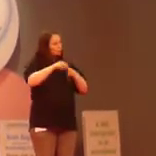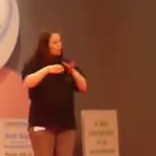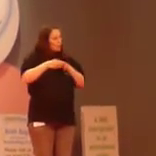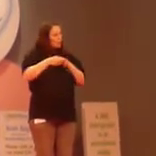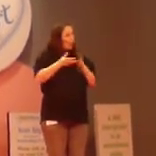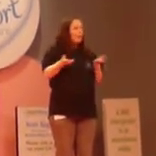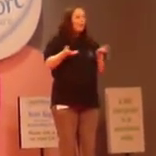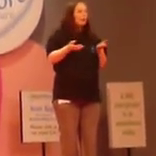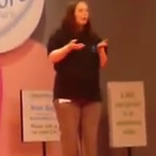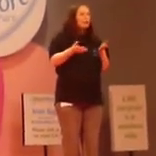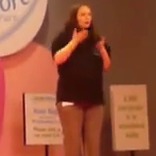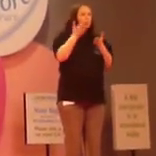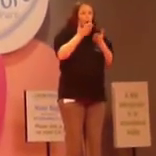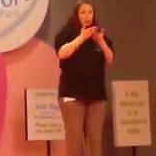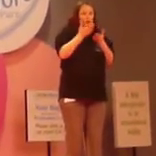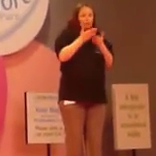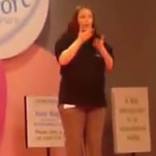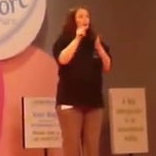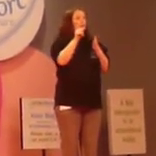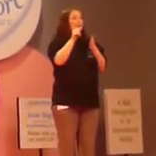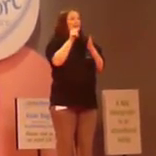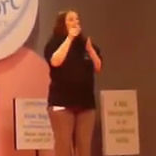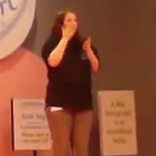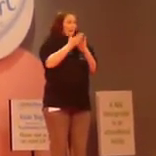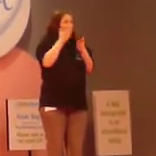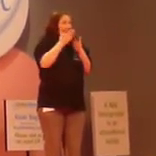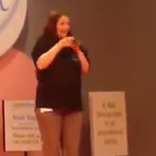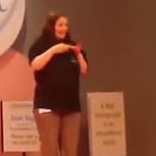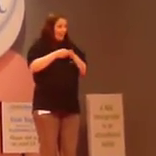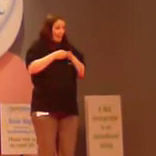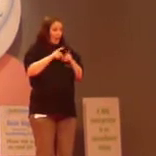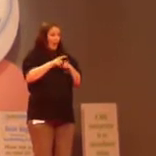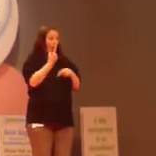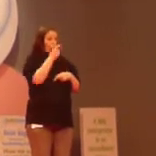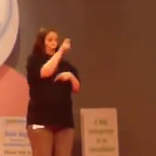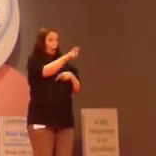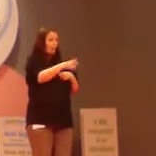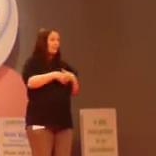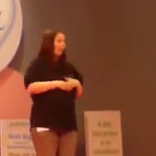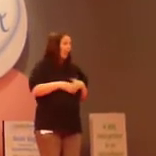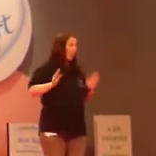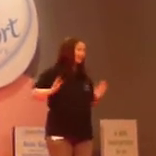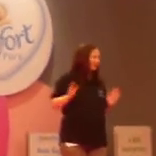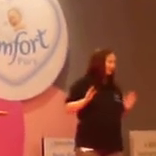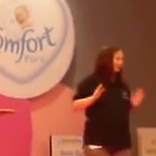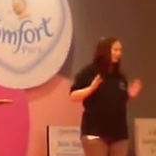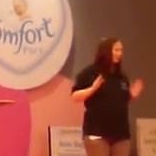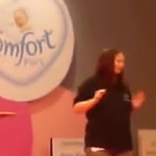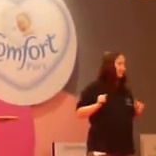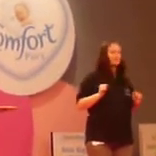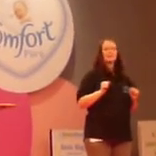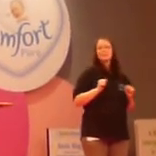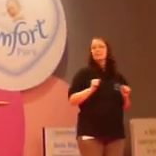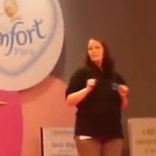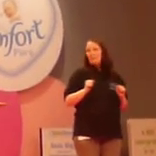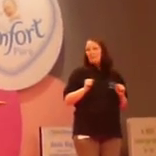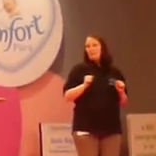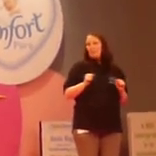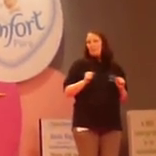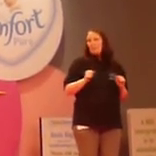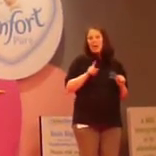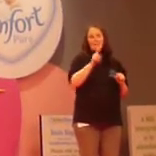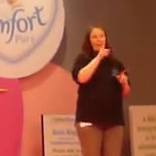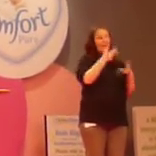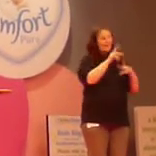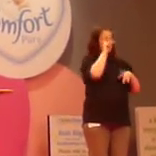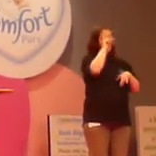Start really, really small. In my case, 1 customer for 3 months. But, you know, you can have an